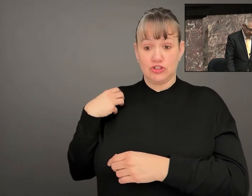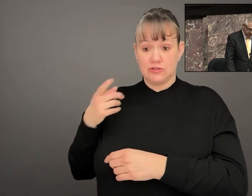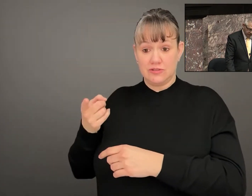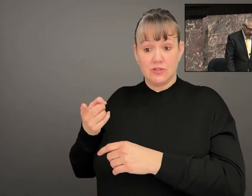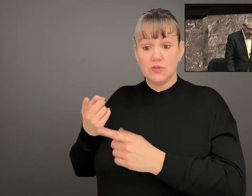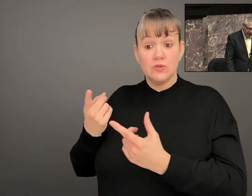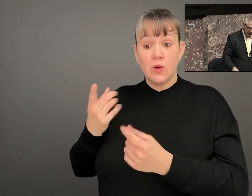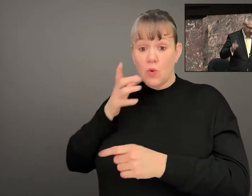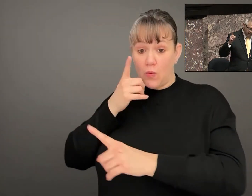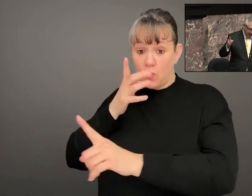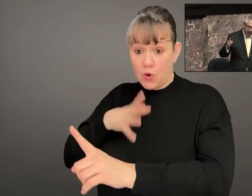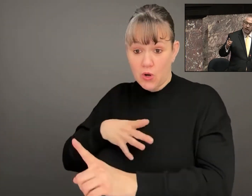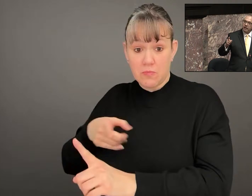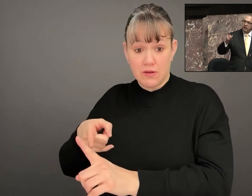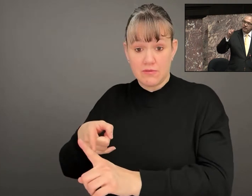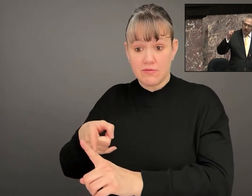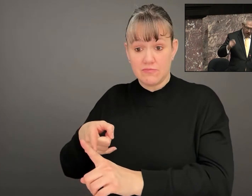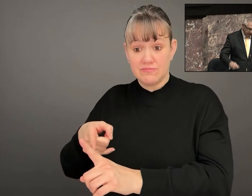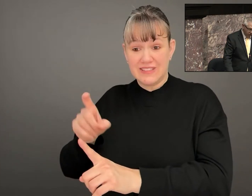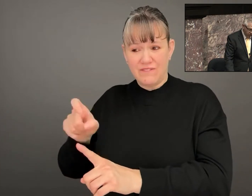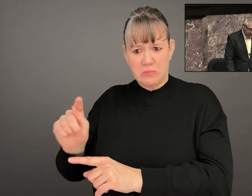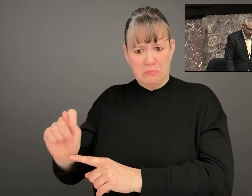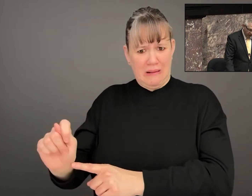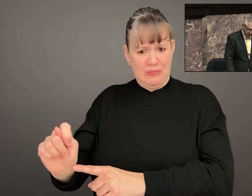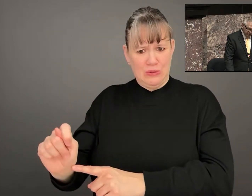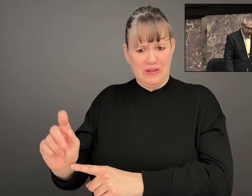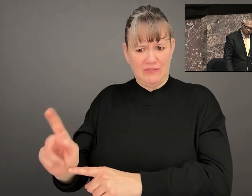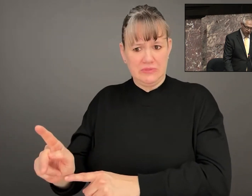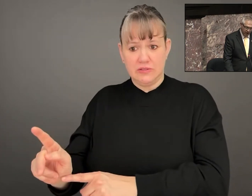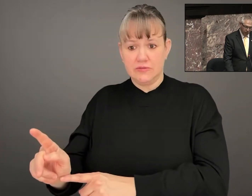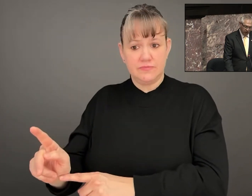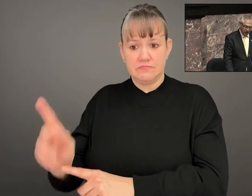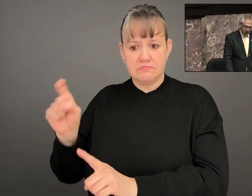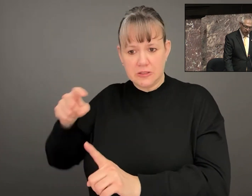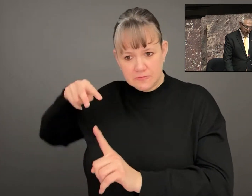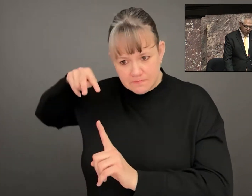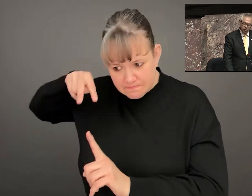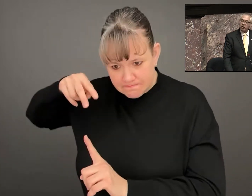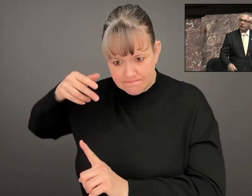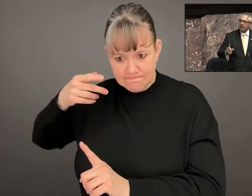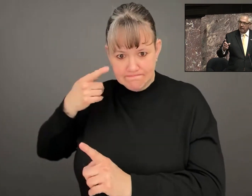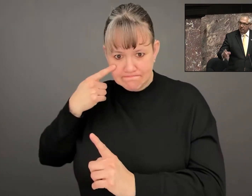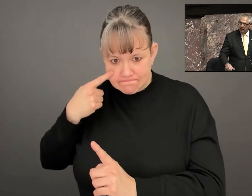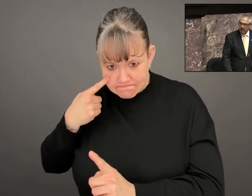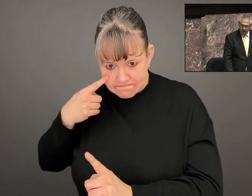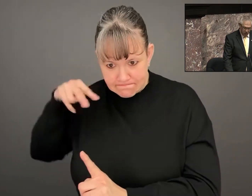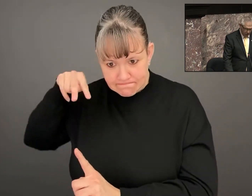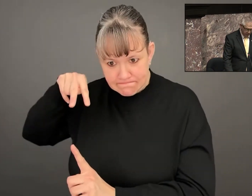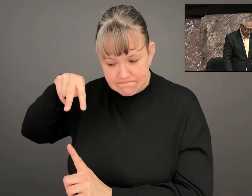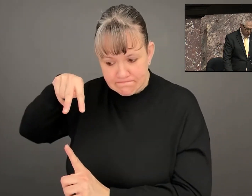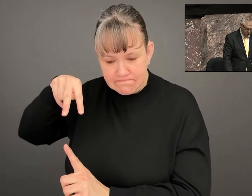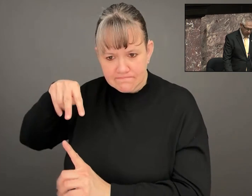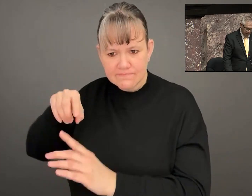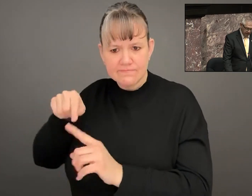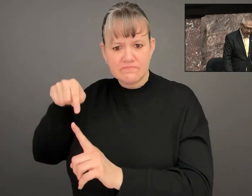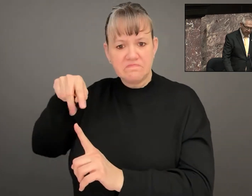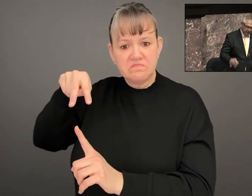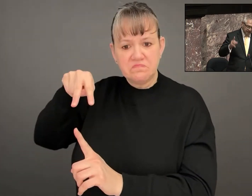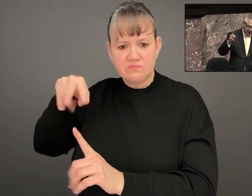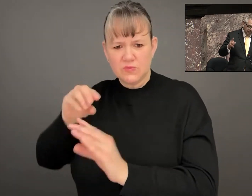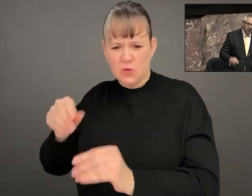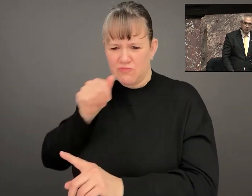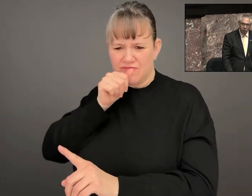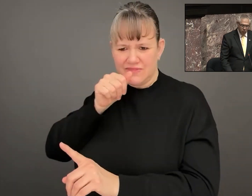an officer, and then denied her the privacy to shower so that she could clean up and head off to work.